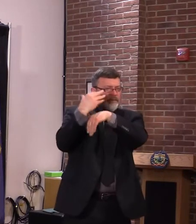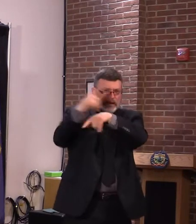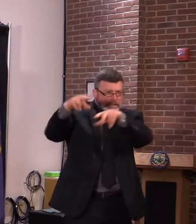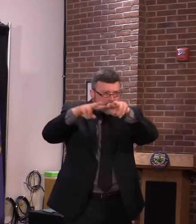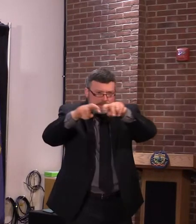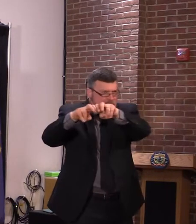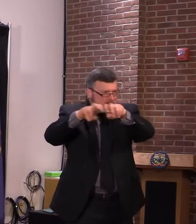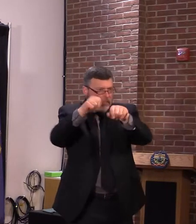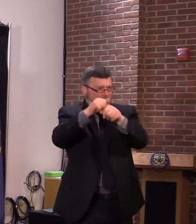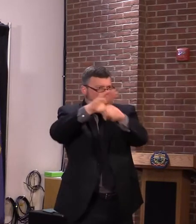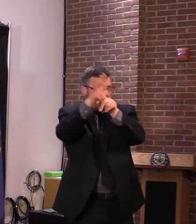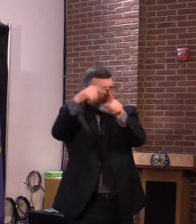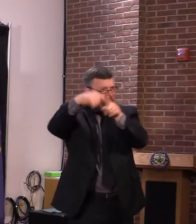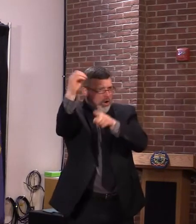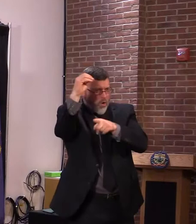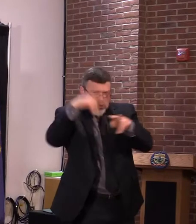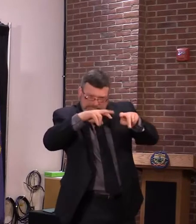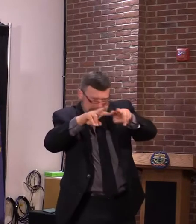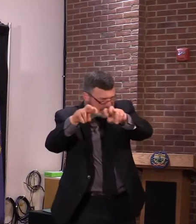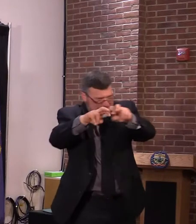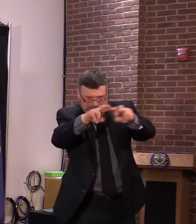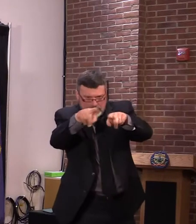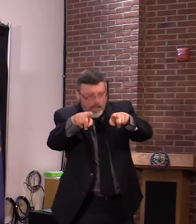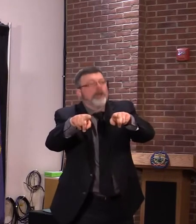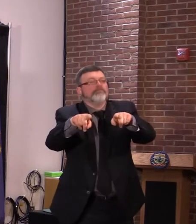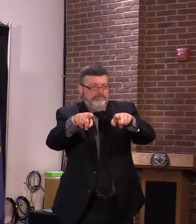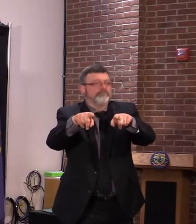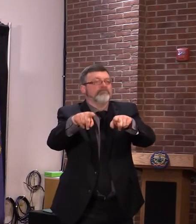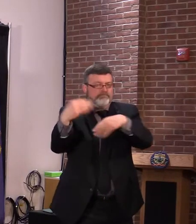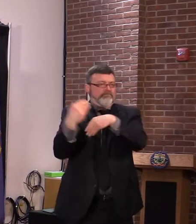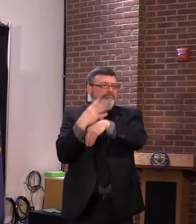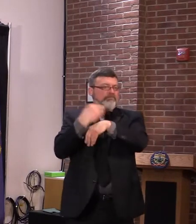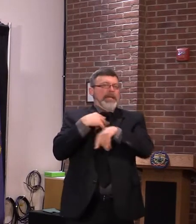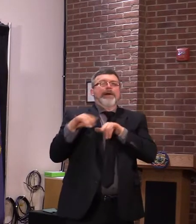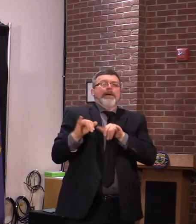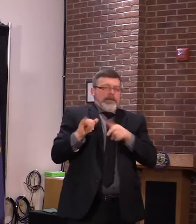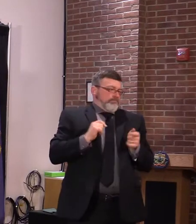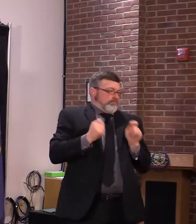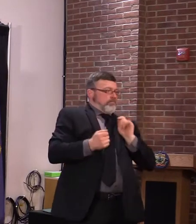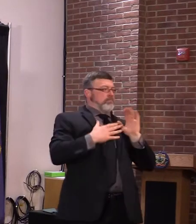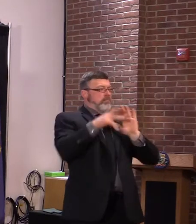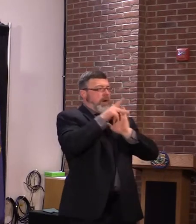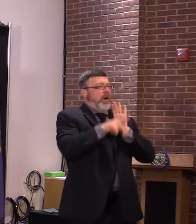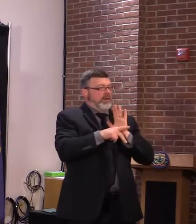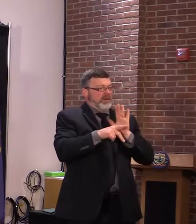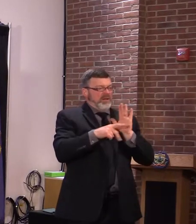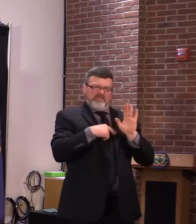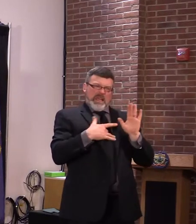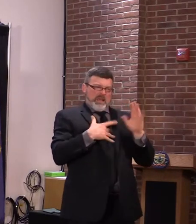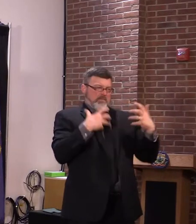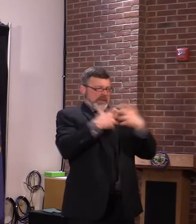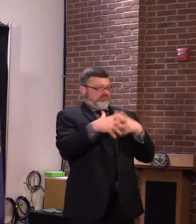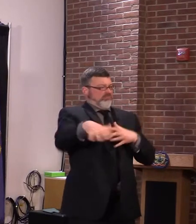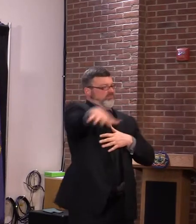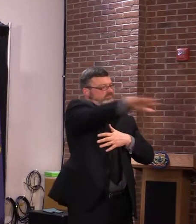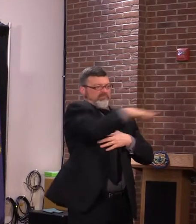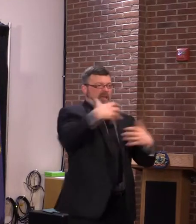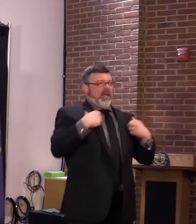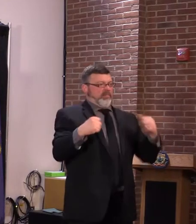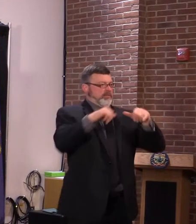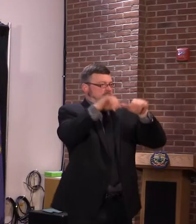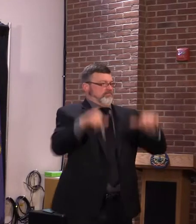our practices so as to protect and promote the best health for Vermonters. Now, the health department had already